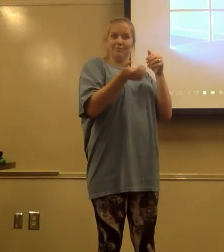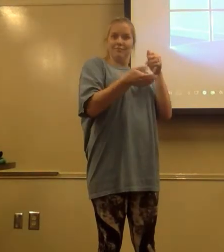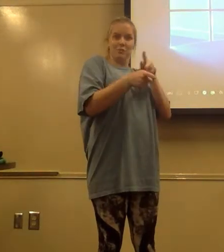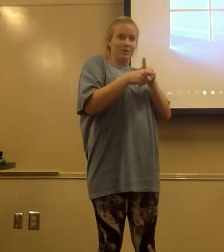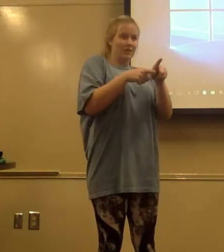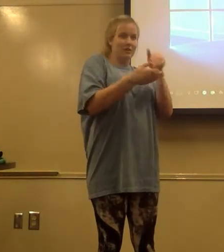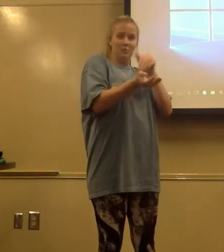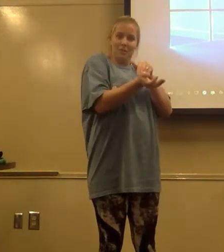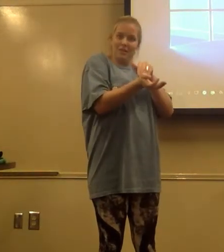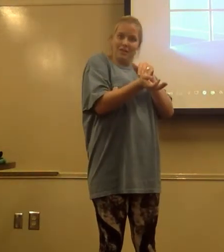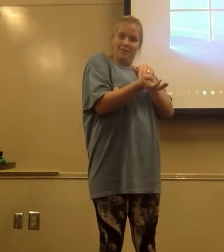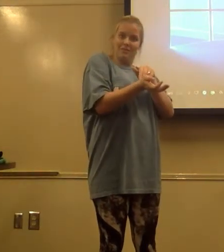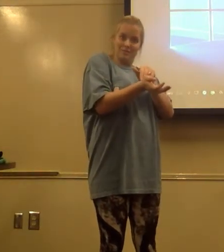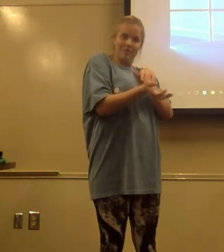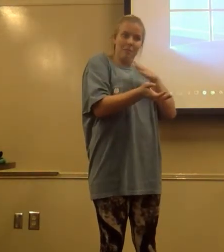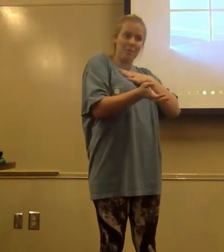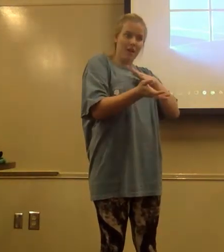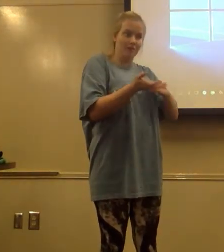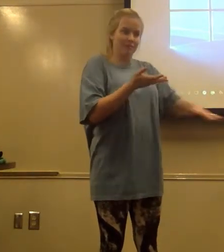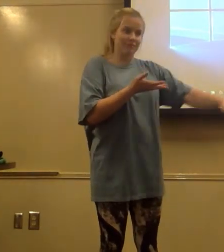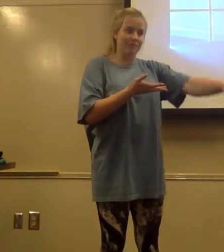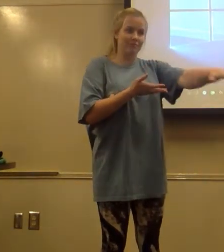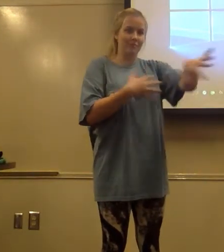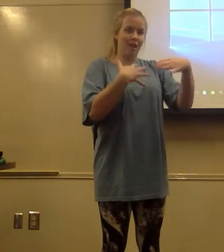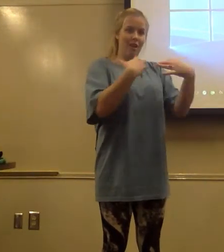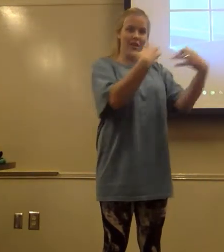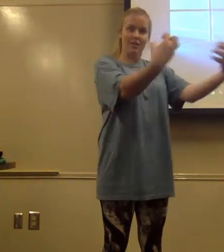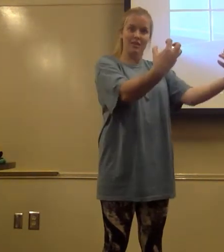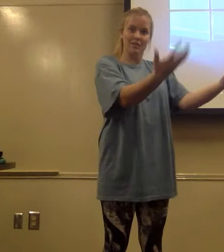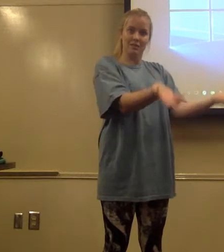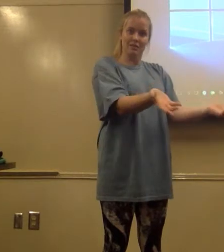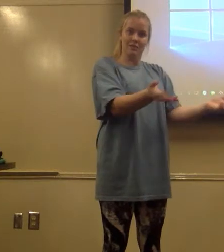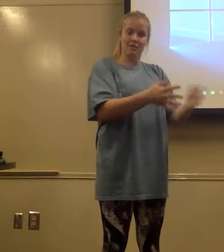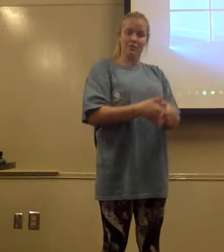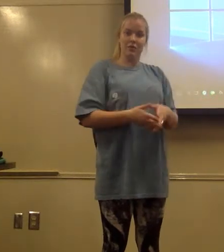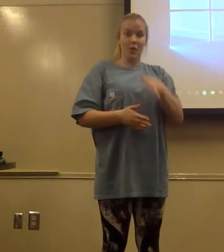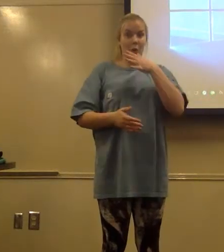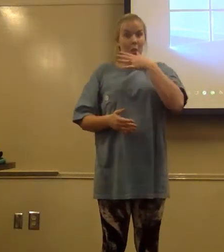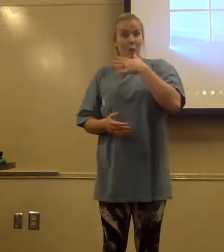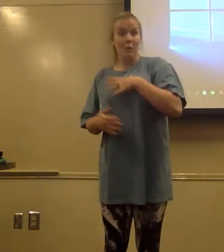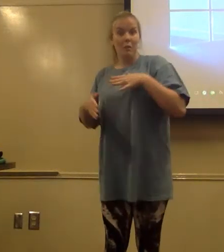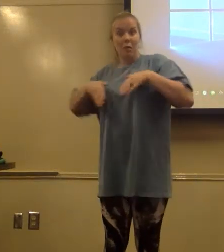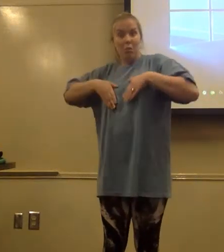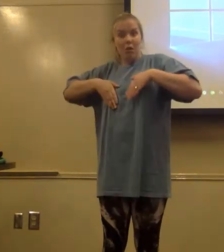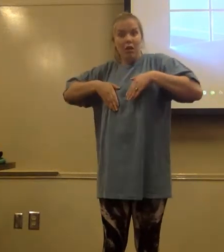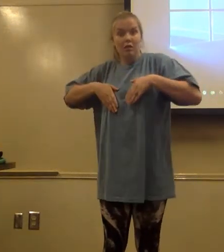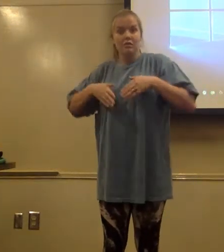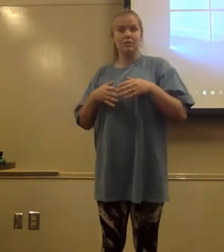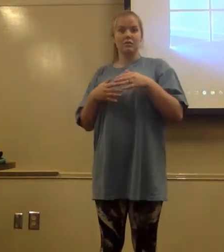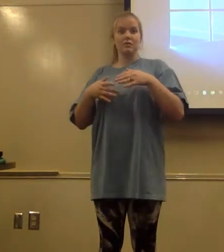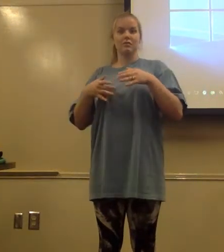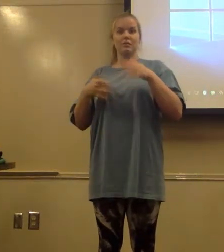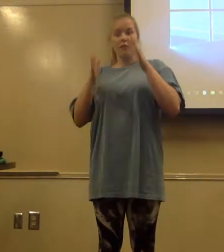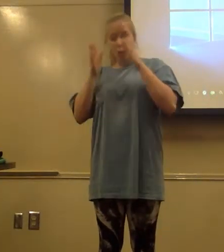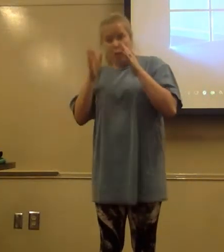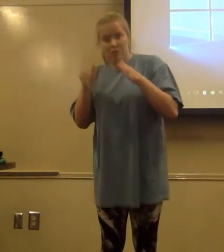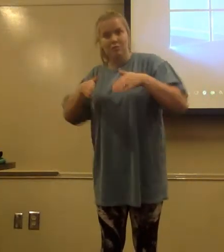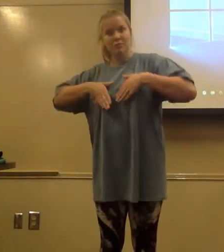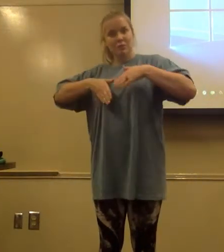health. You got to know who you're talking to. You're talking to women, you talk about breast cancer. You're talking to men, you talk about prostate cancer and erectile dysfunction. You talk to young people, I talk about